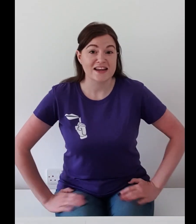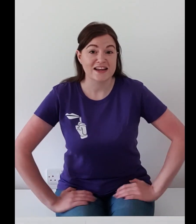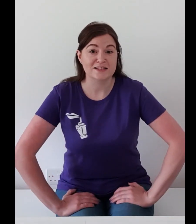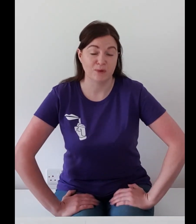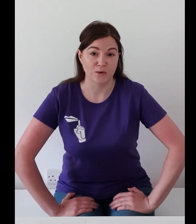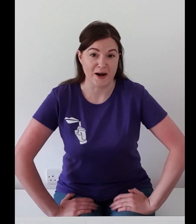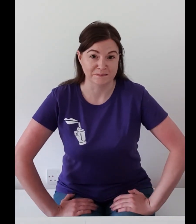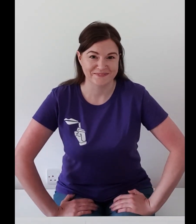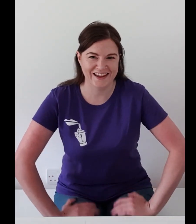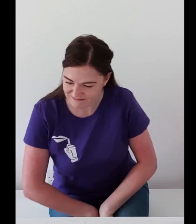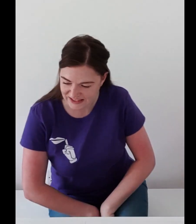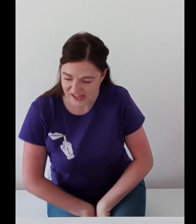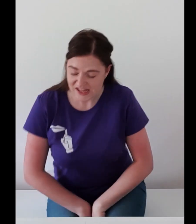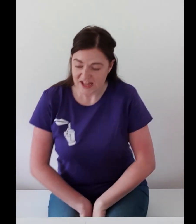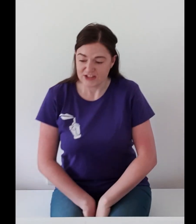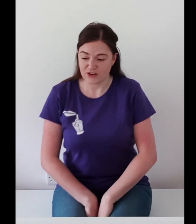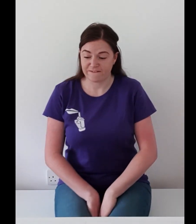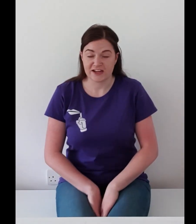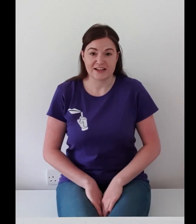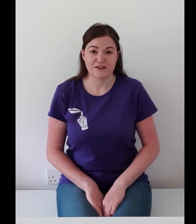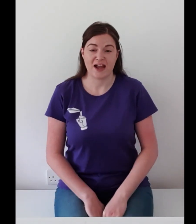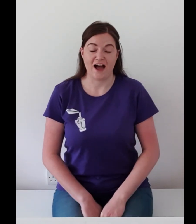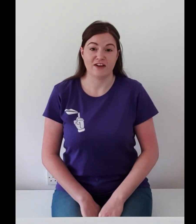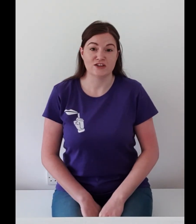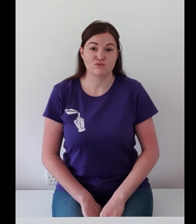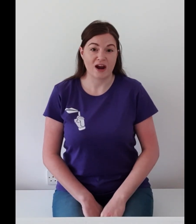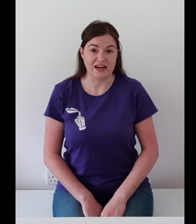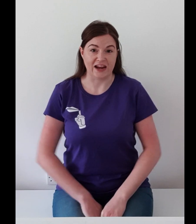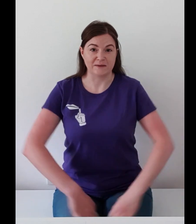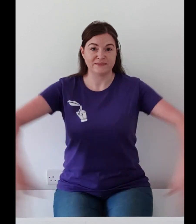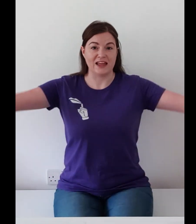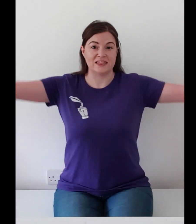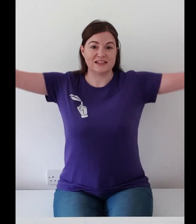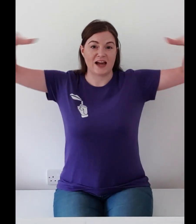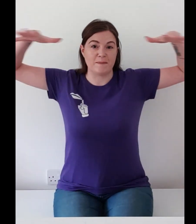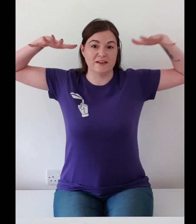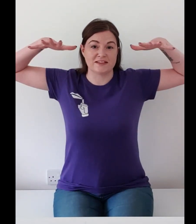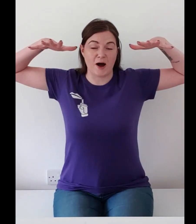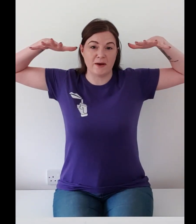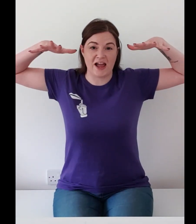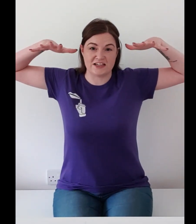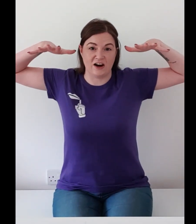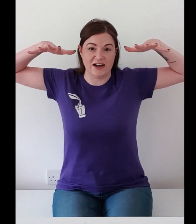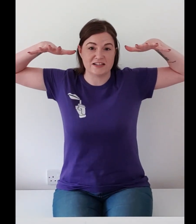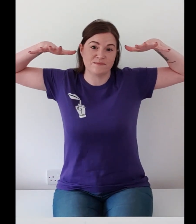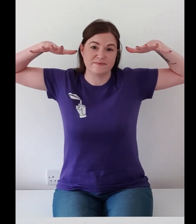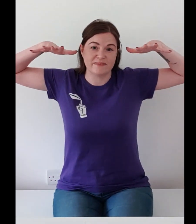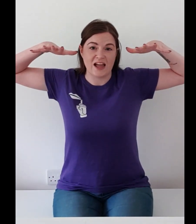raining, it's pouring. So the first sign that we have is raining, and this happens up at head height,